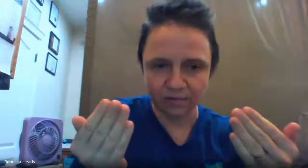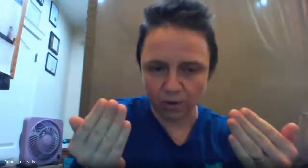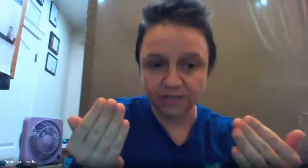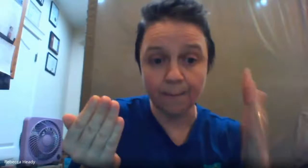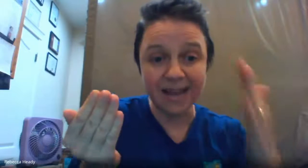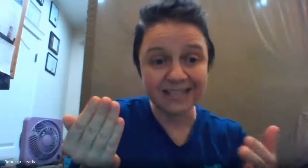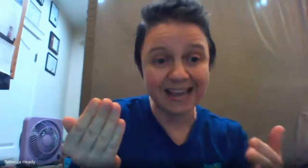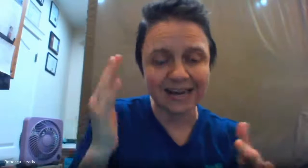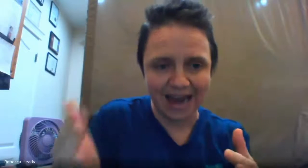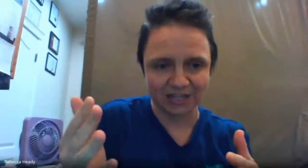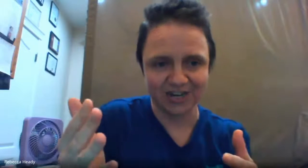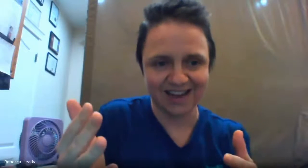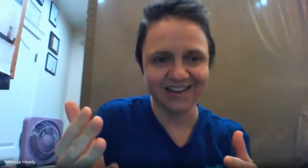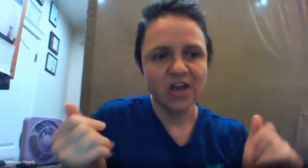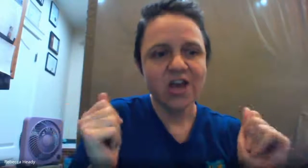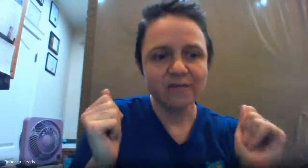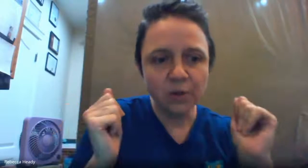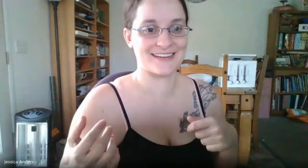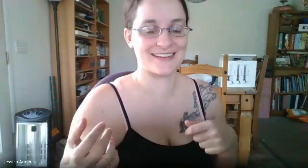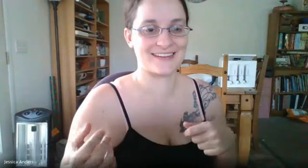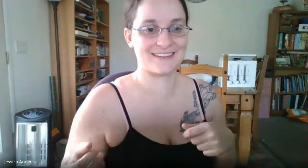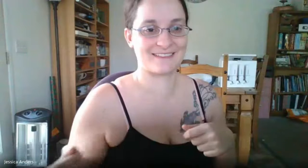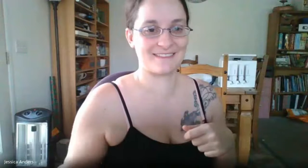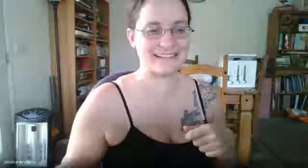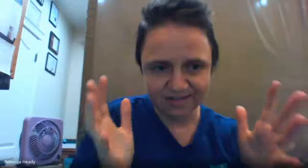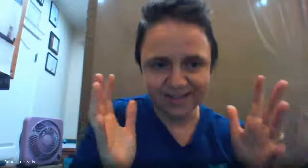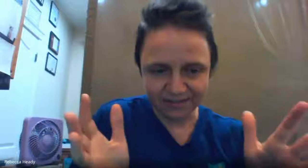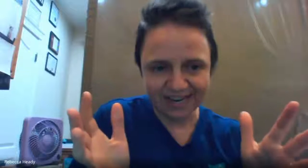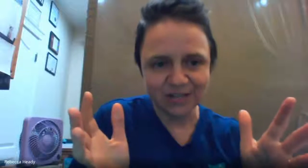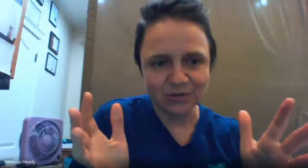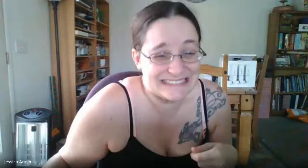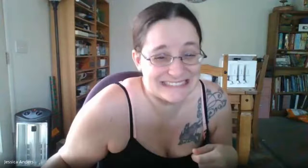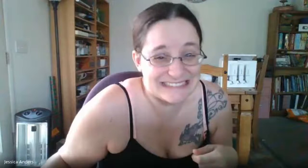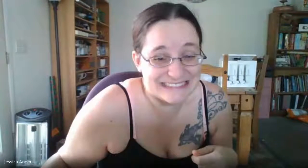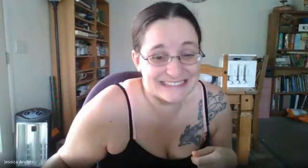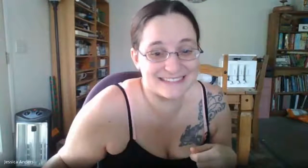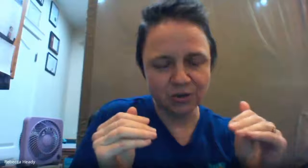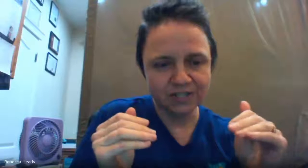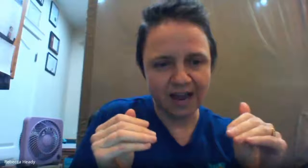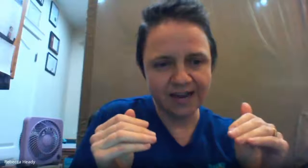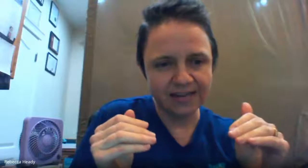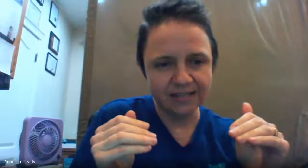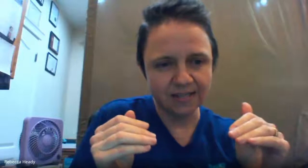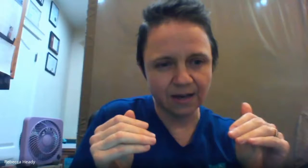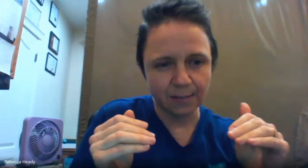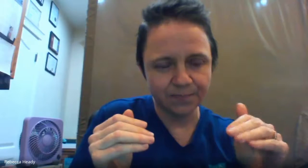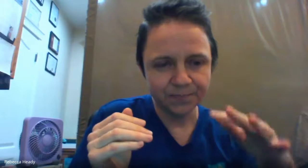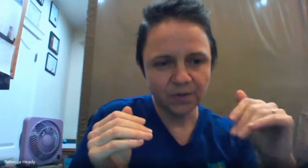base hand and an action hand. yeah. If you are a dominant left hand user, your sign is